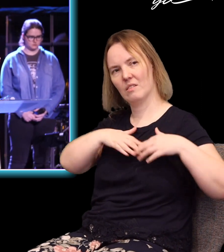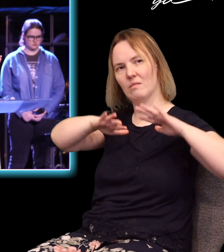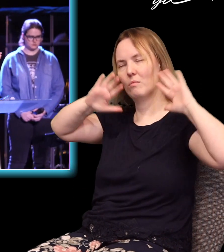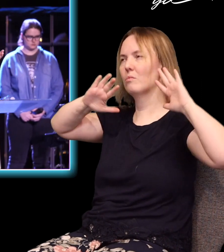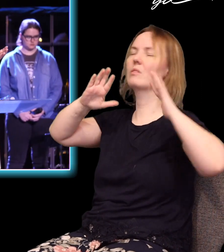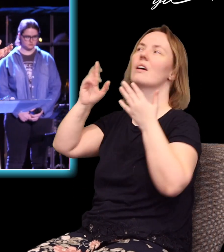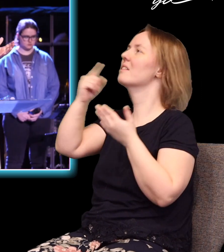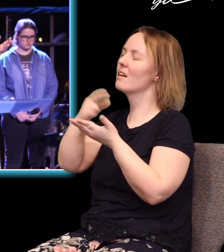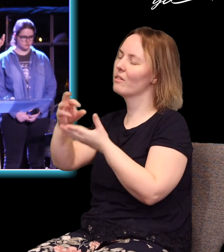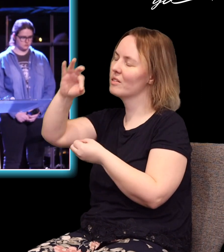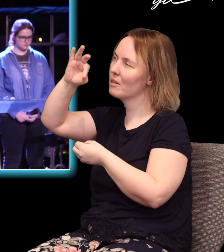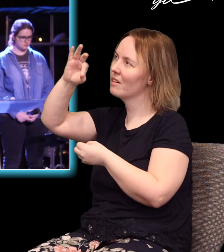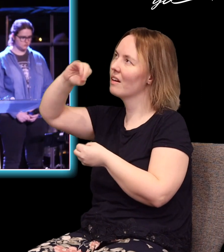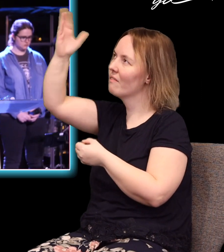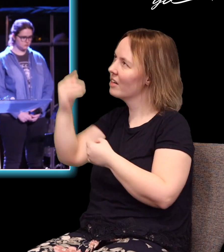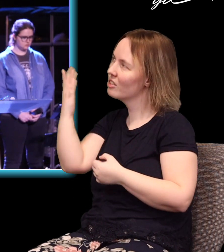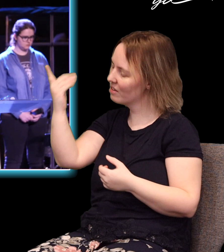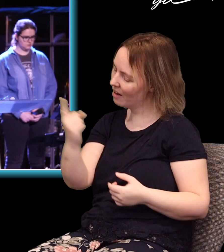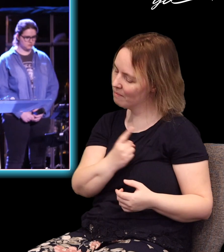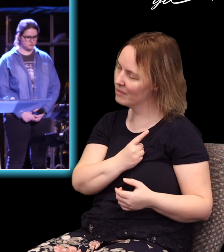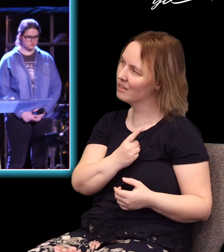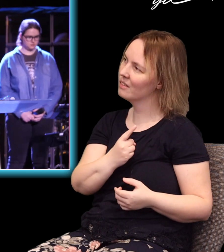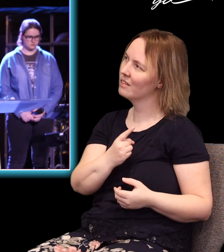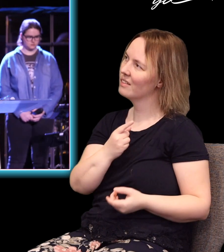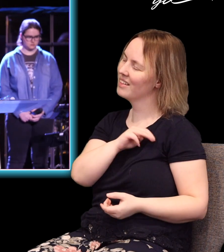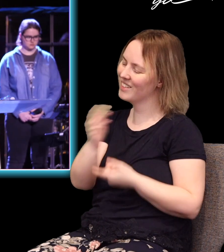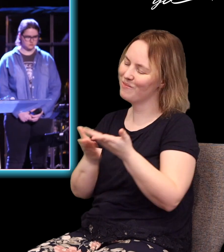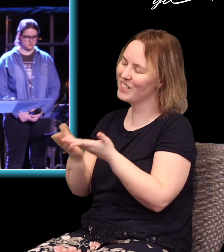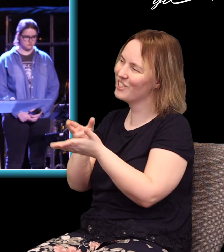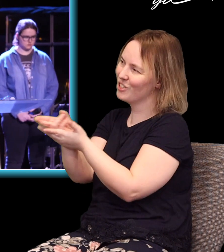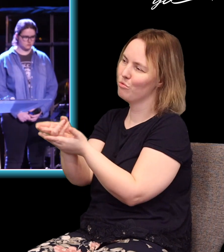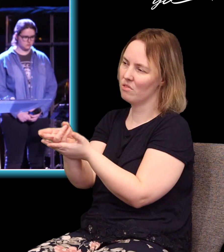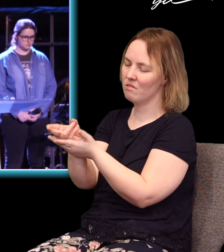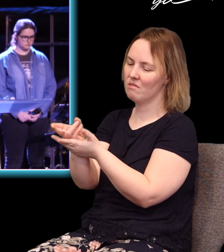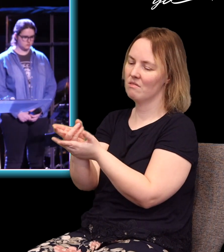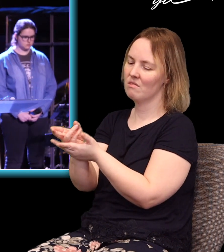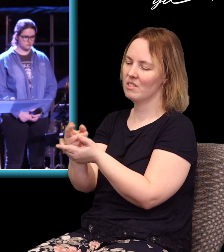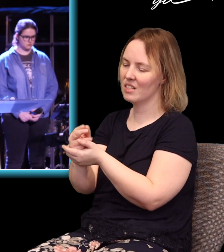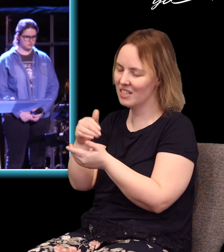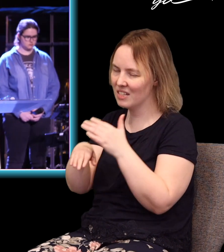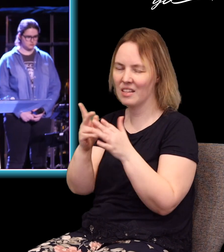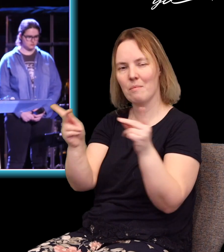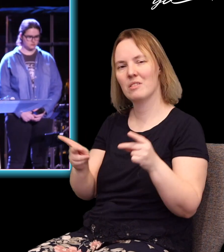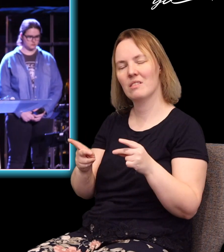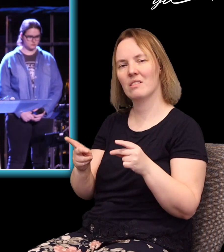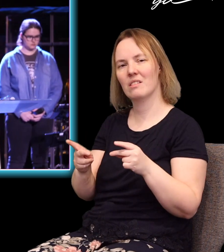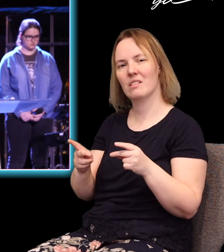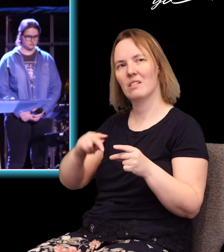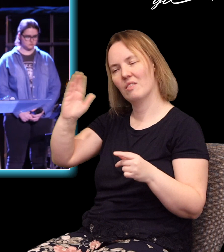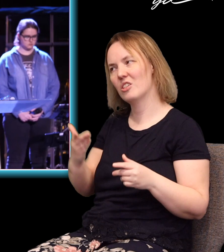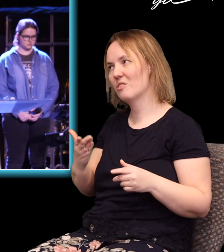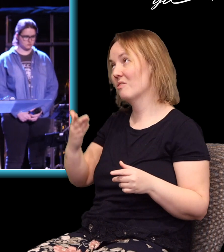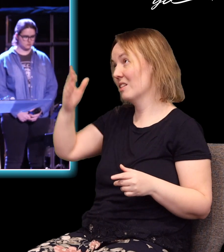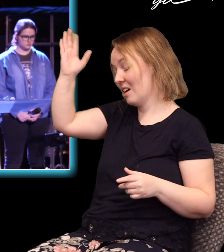heart and say, Holy Spirit, I invite you to come and to minister truth in that area. I invite you to